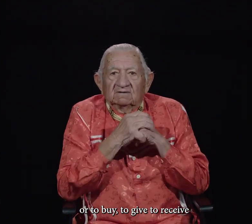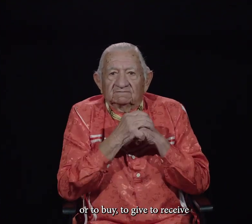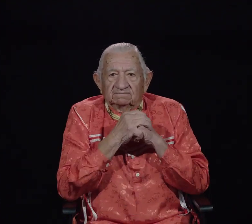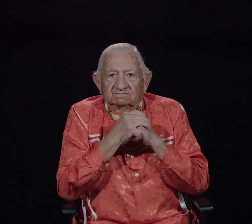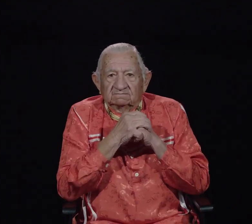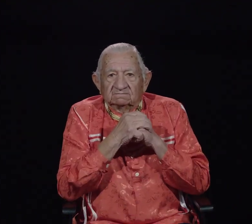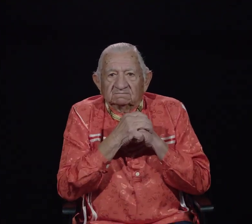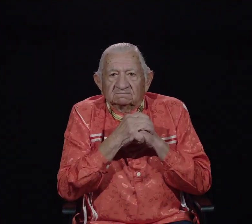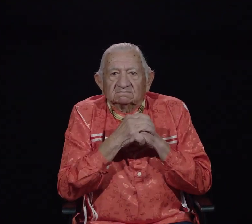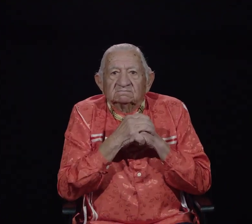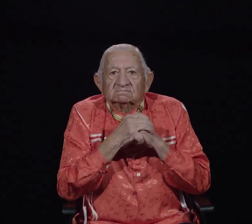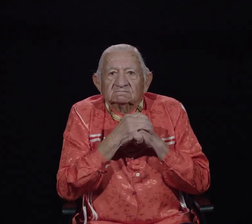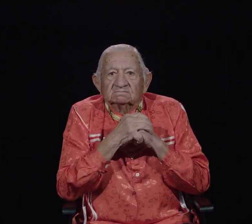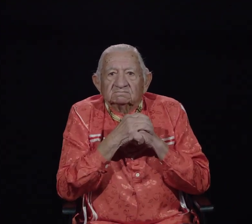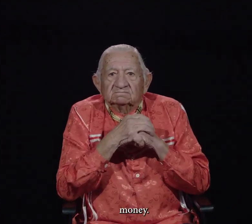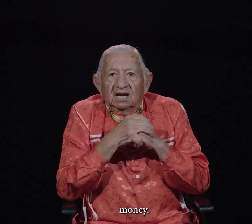receive. Money.